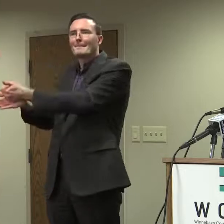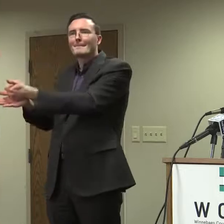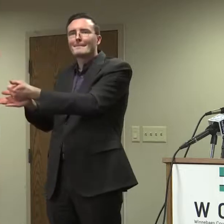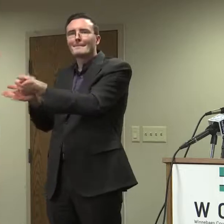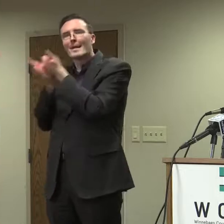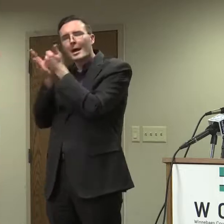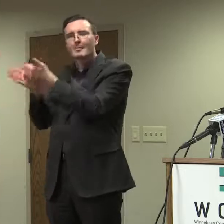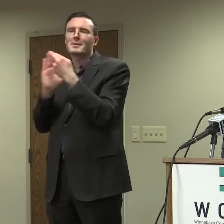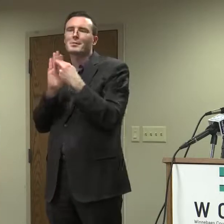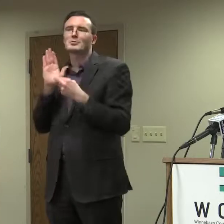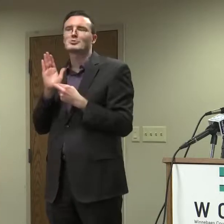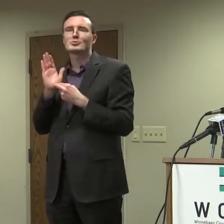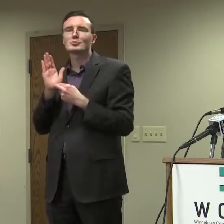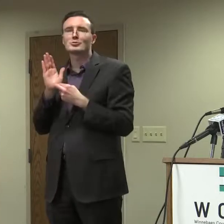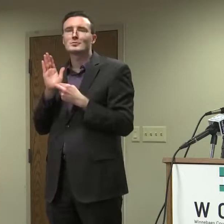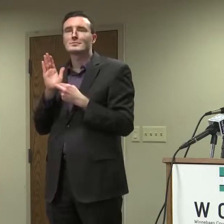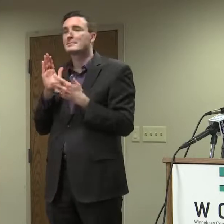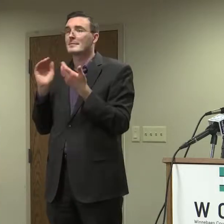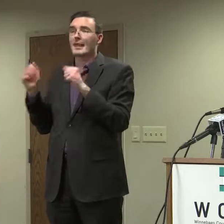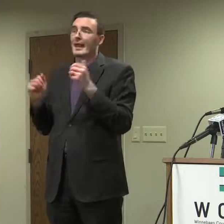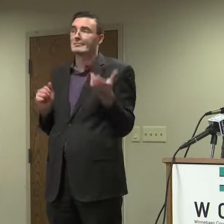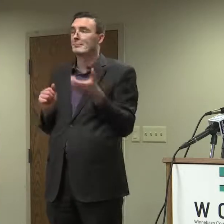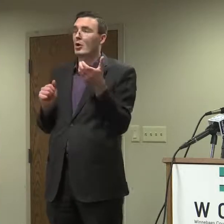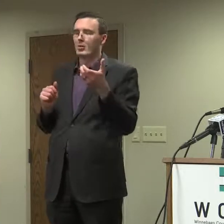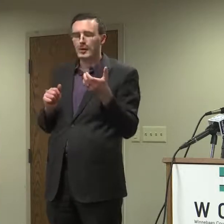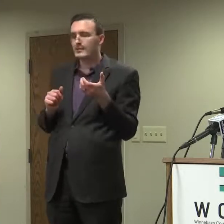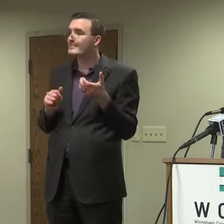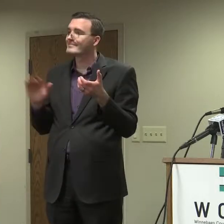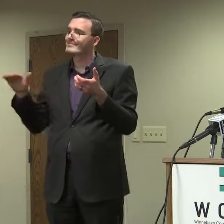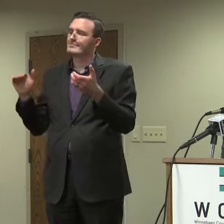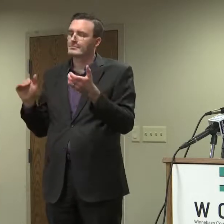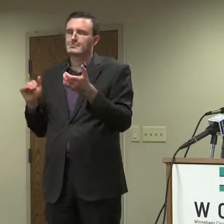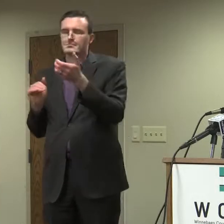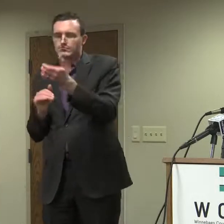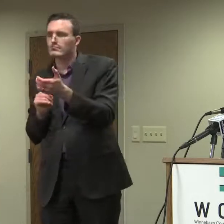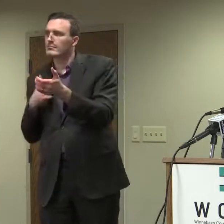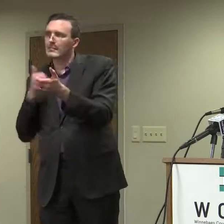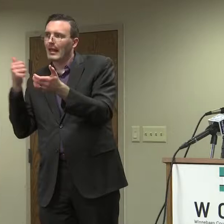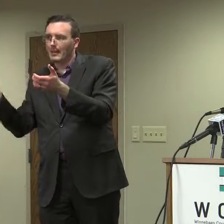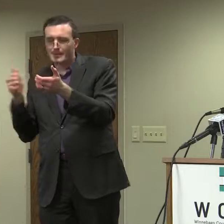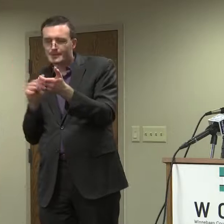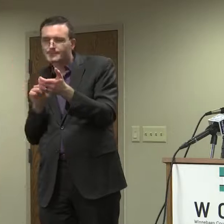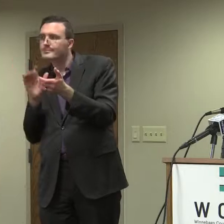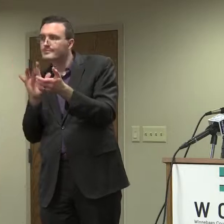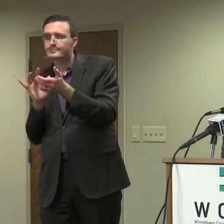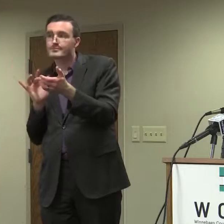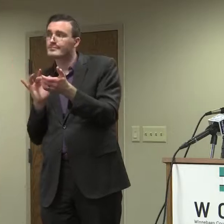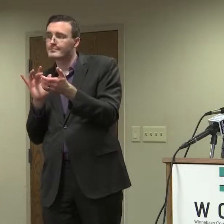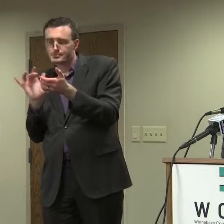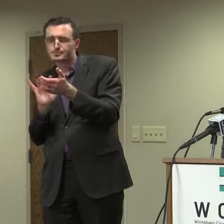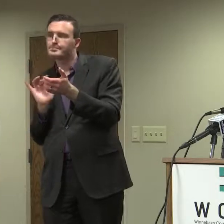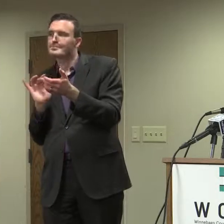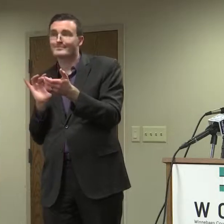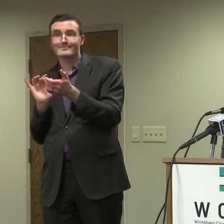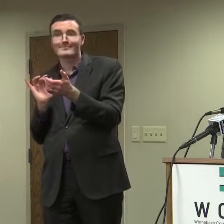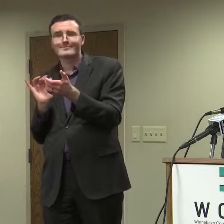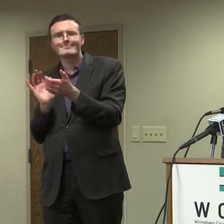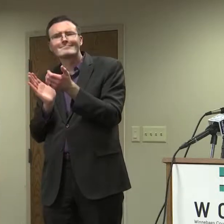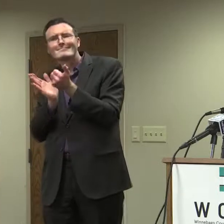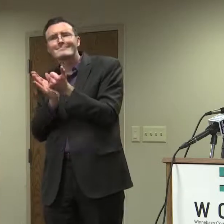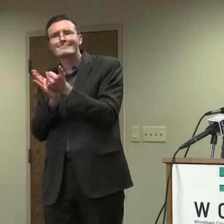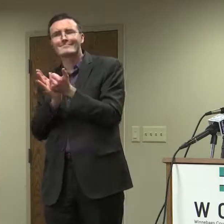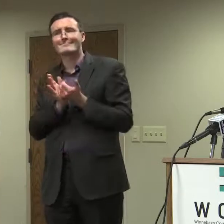right? Sit down with them on a phone and say, here, I can help you do this. Because part of it is having control over your own, you